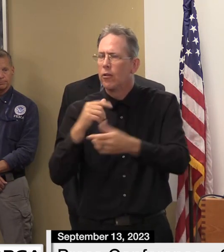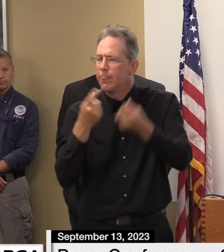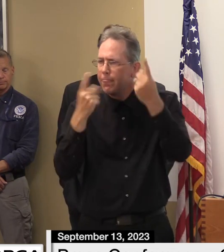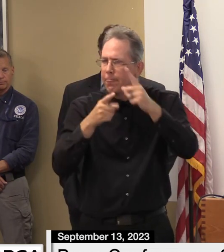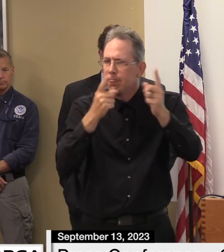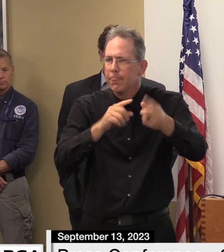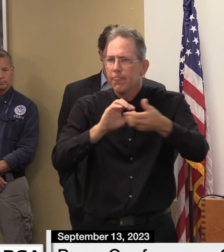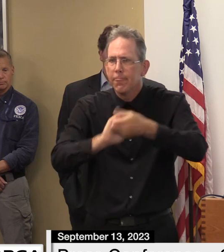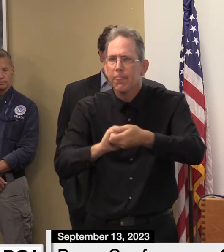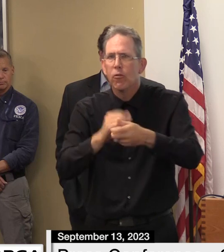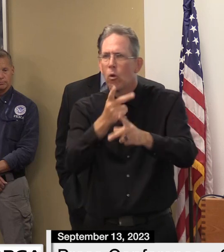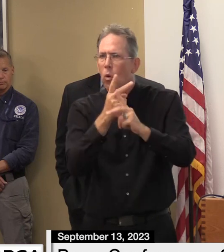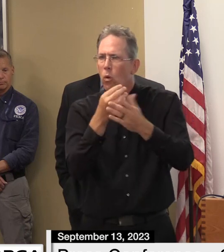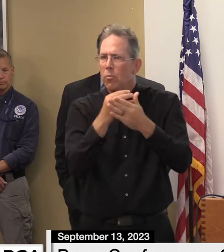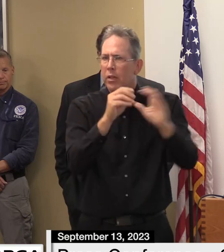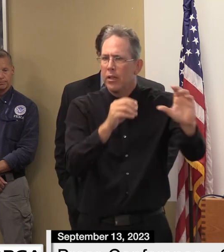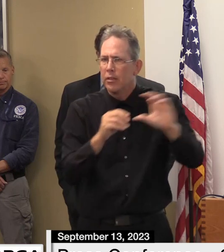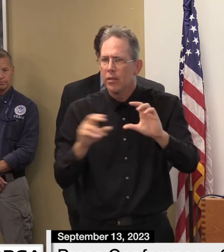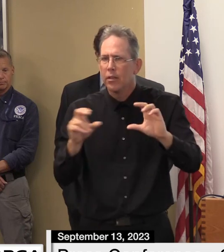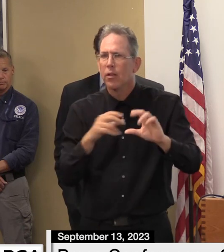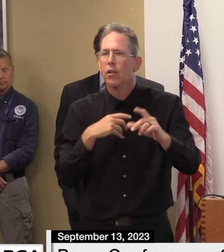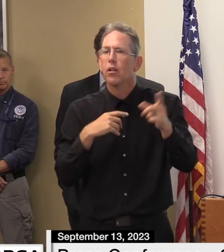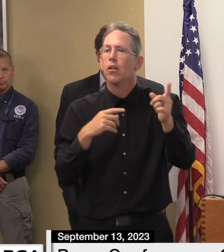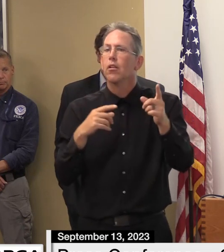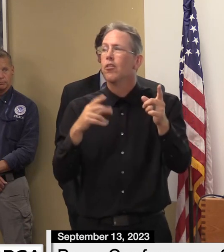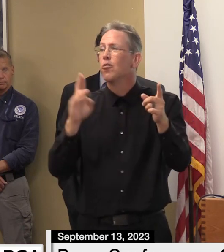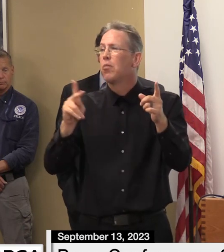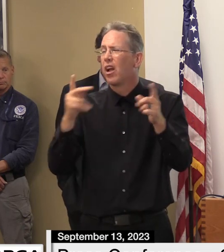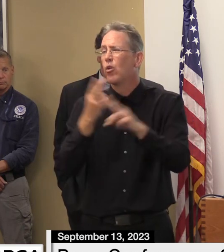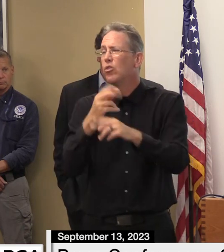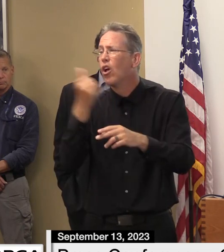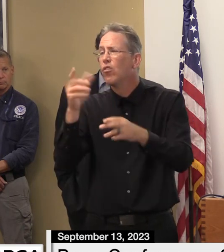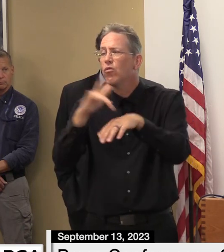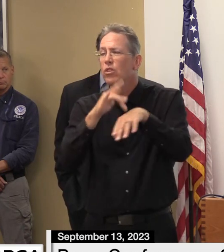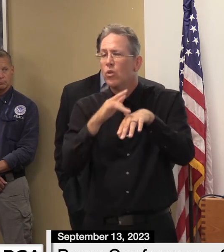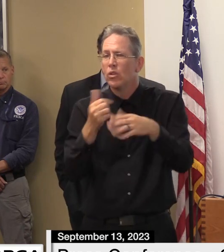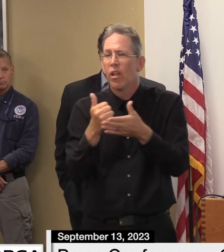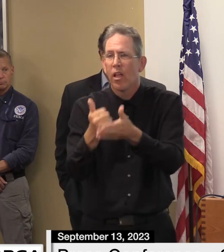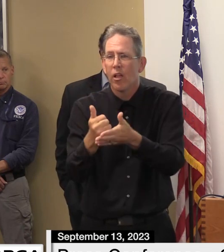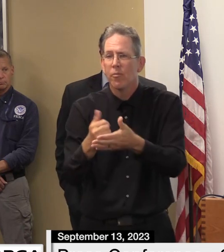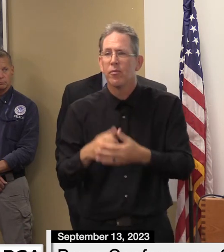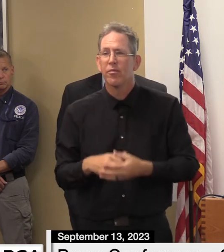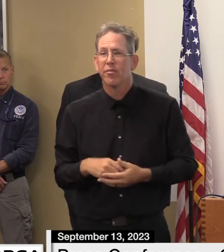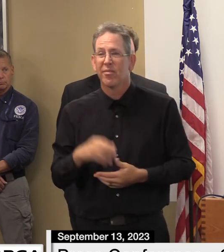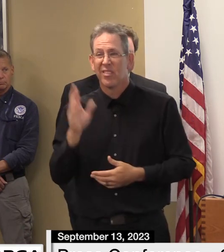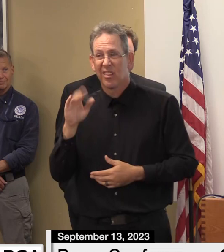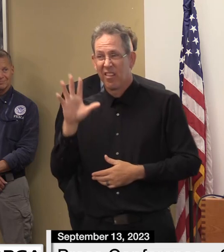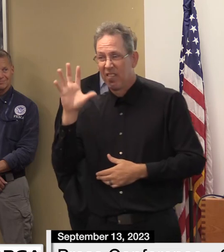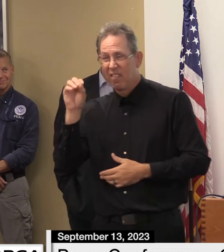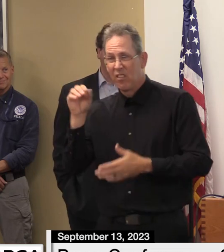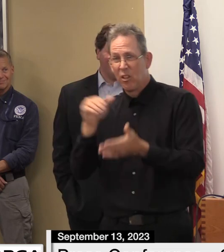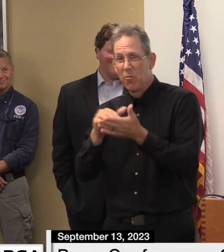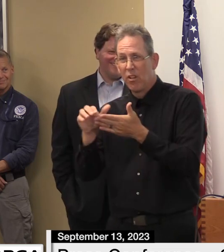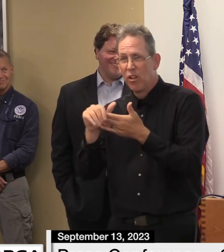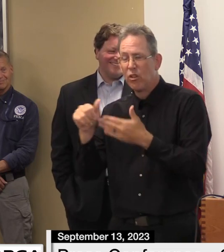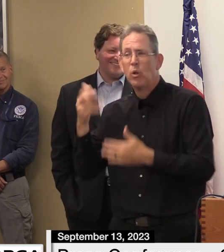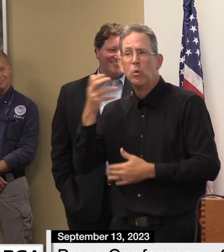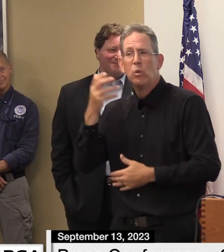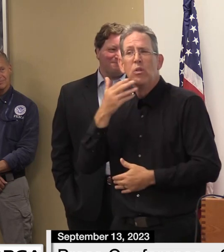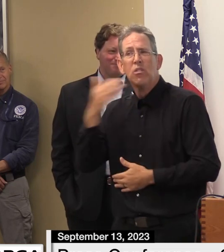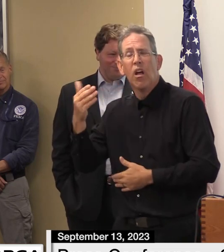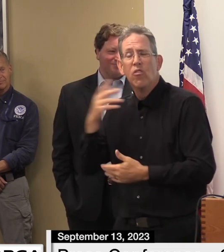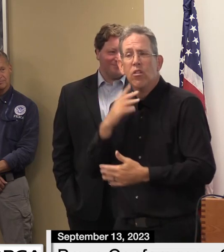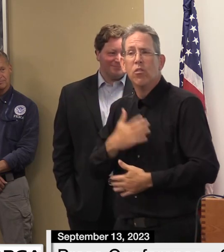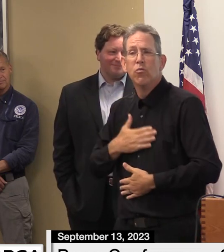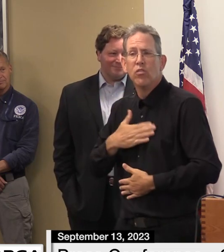we can leverage other resources. Because $50 million, as much as I very much appreciate it, is not going to